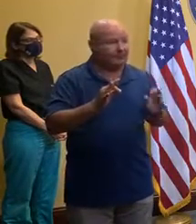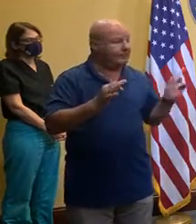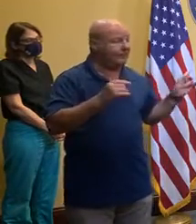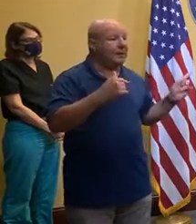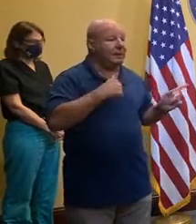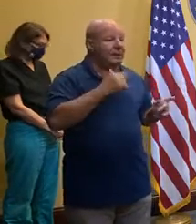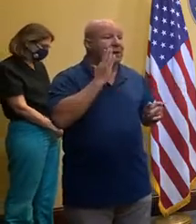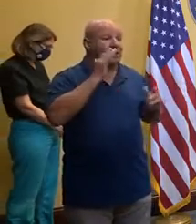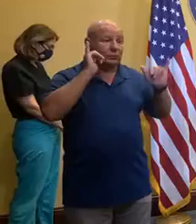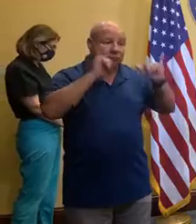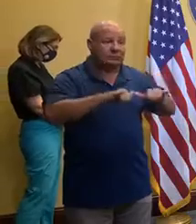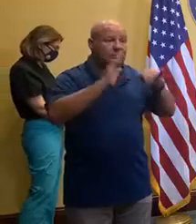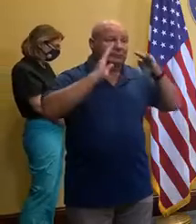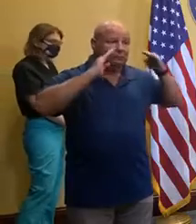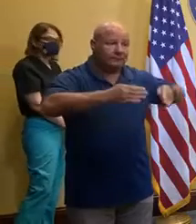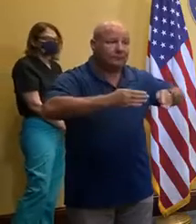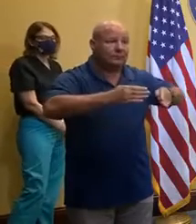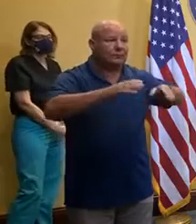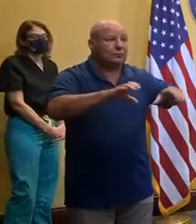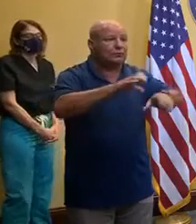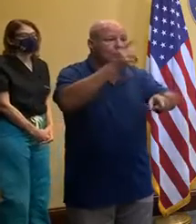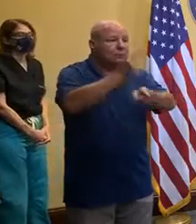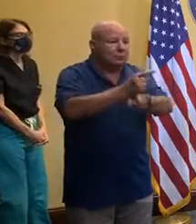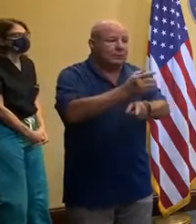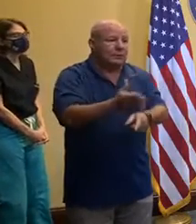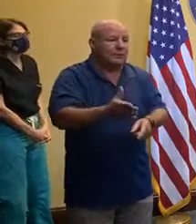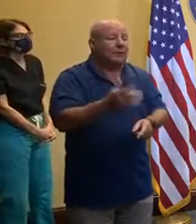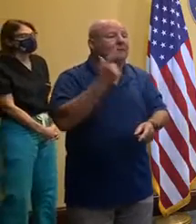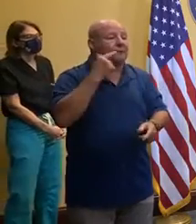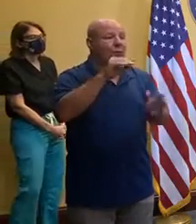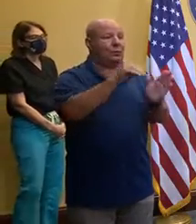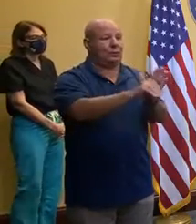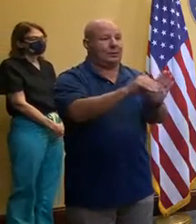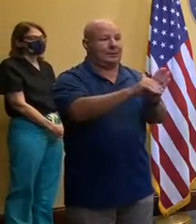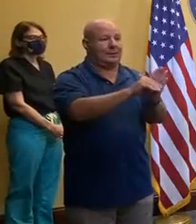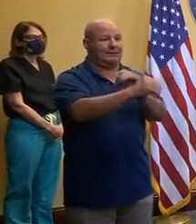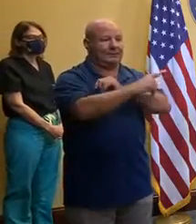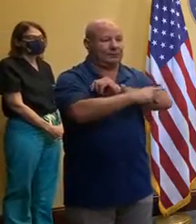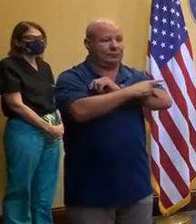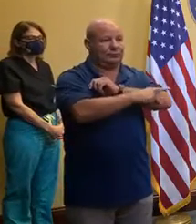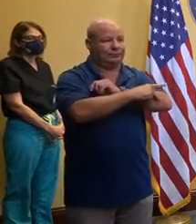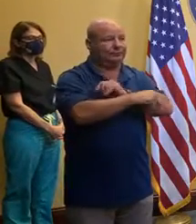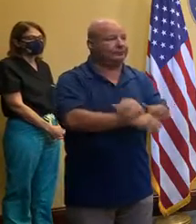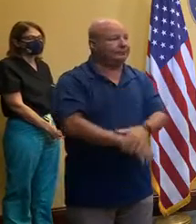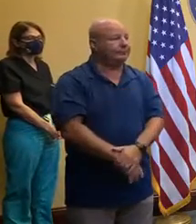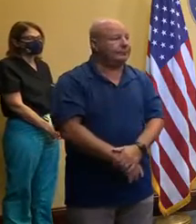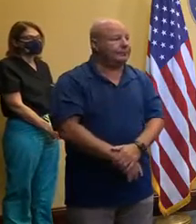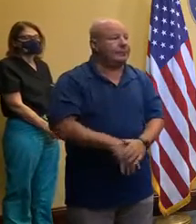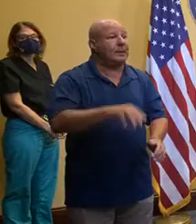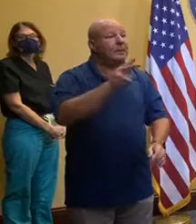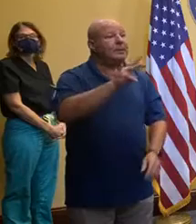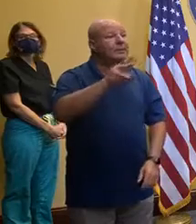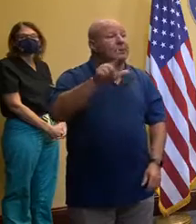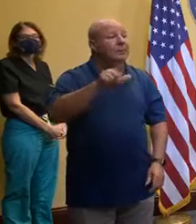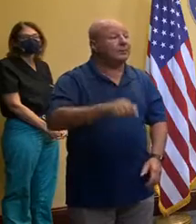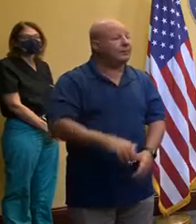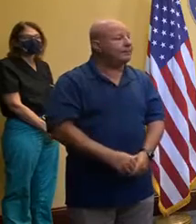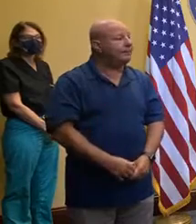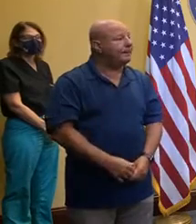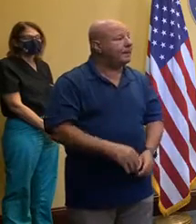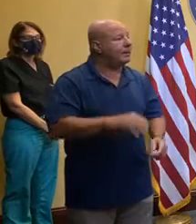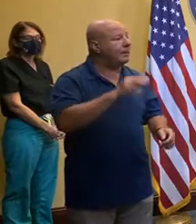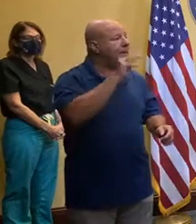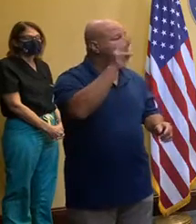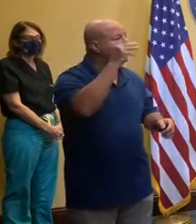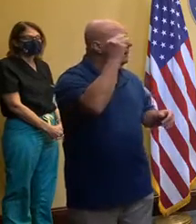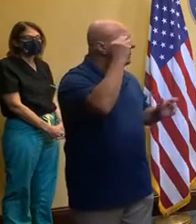stay focused and do what I know is the right thing to do for Orleans Parish. WWL? Mayor,